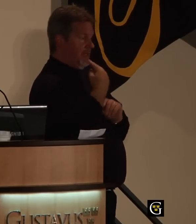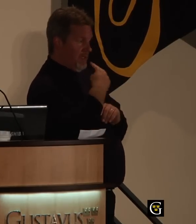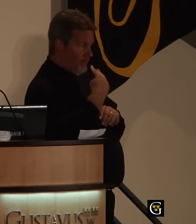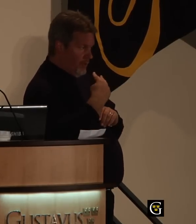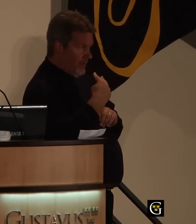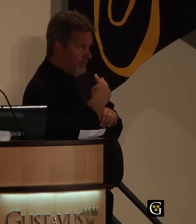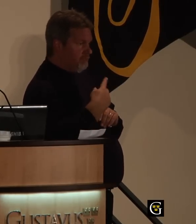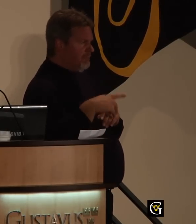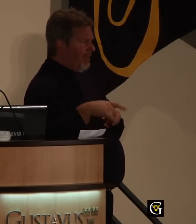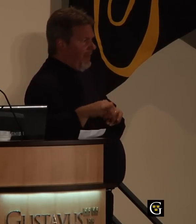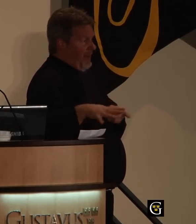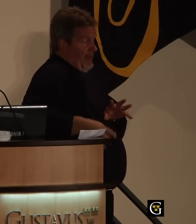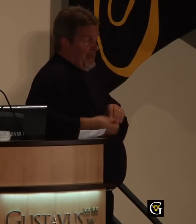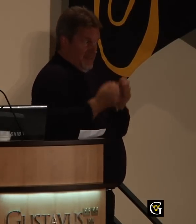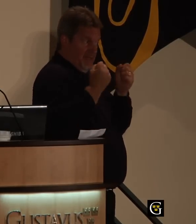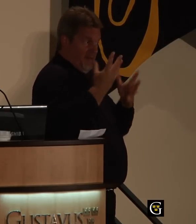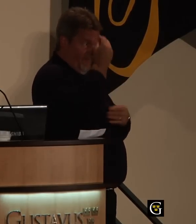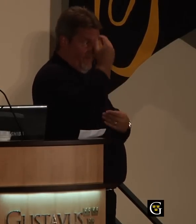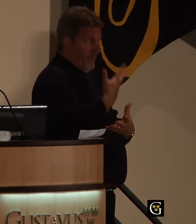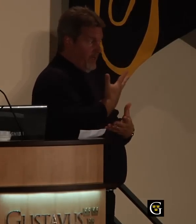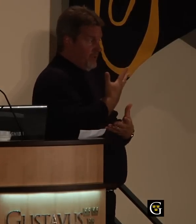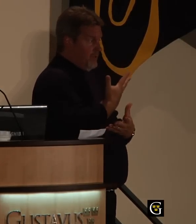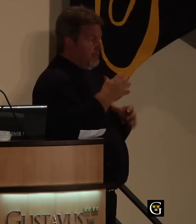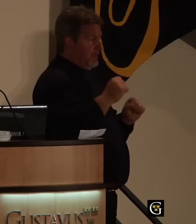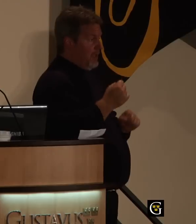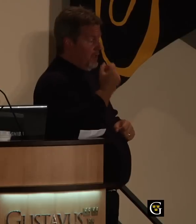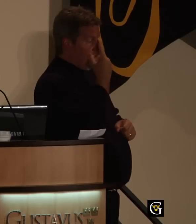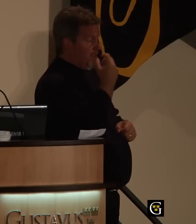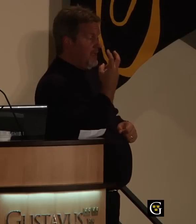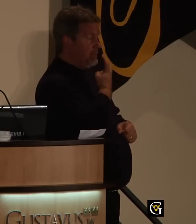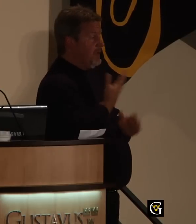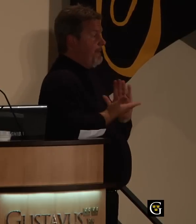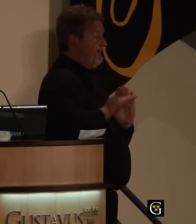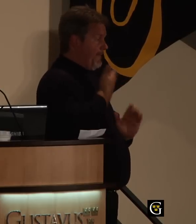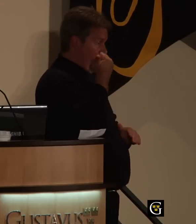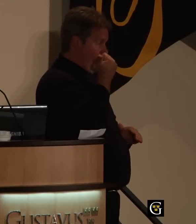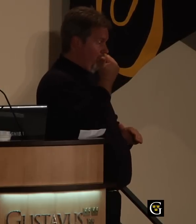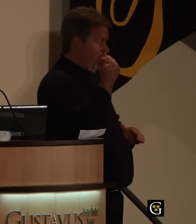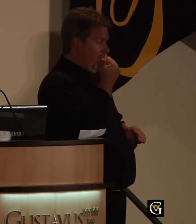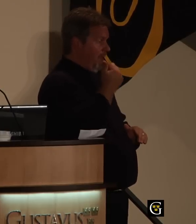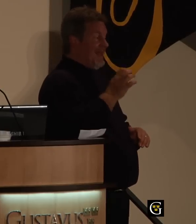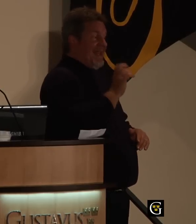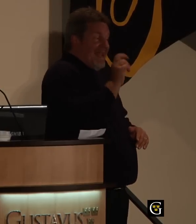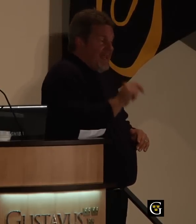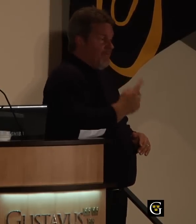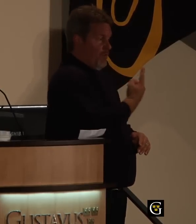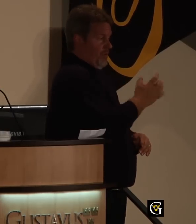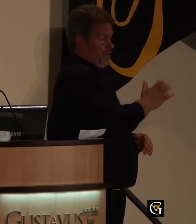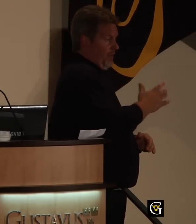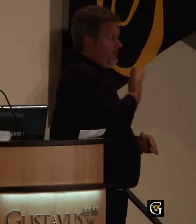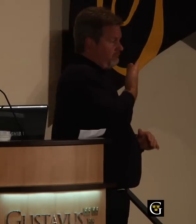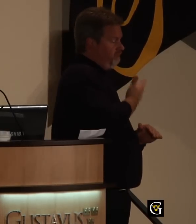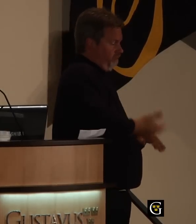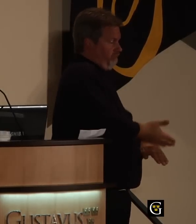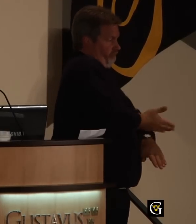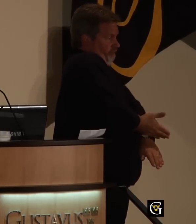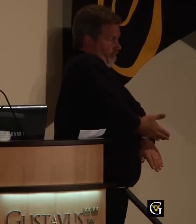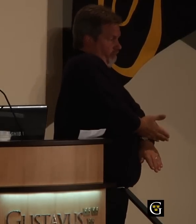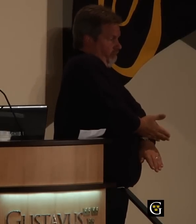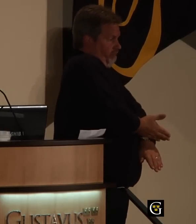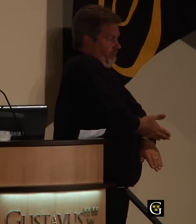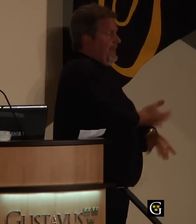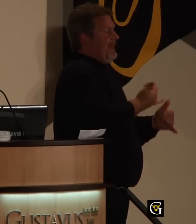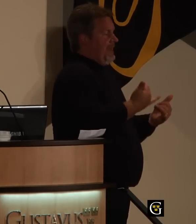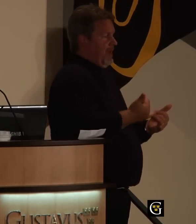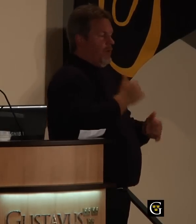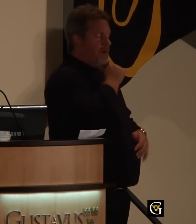lot of extra information that you can use to understand speech. Even one channel is very helpful. Now I'm going to play the